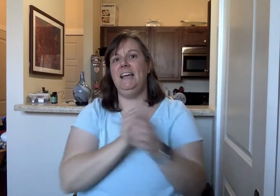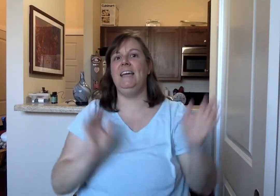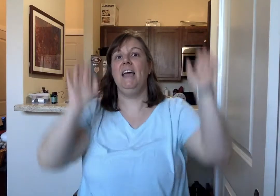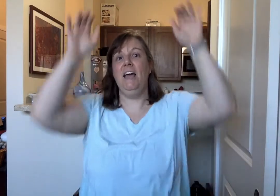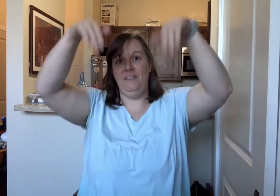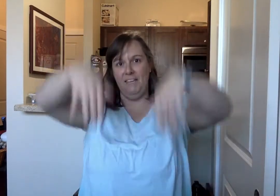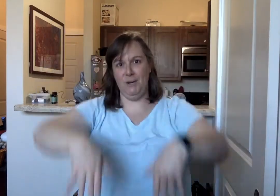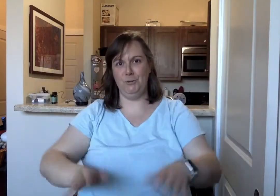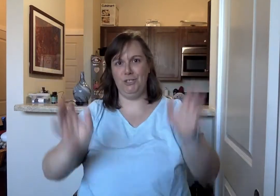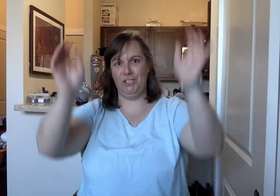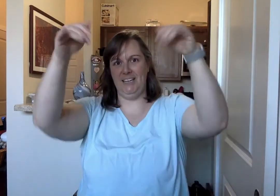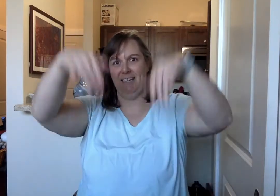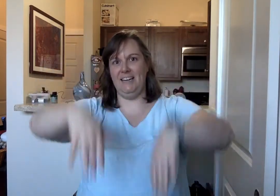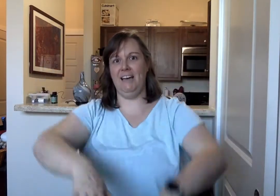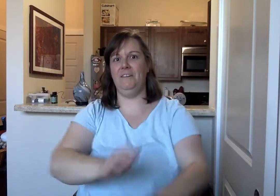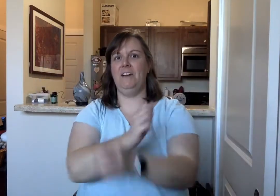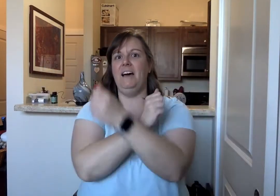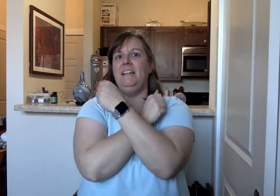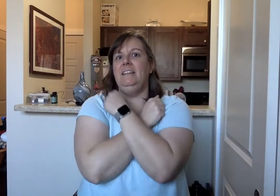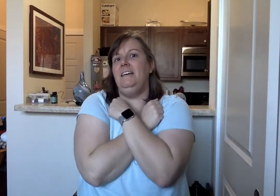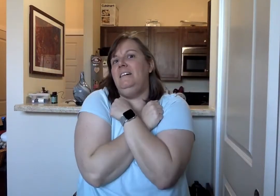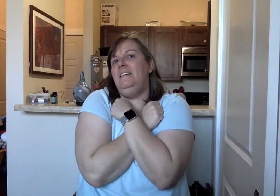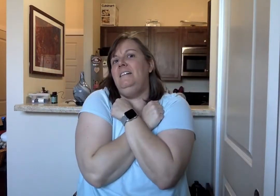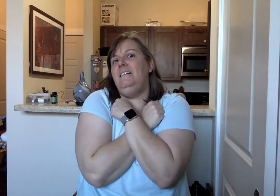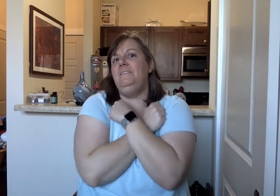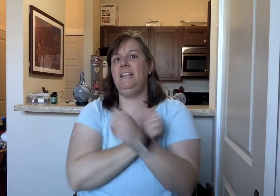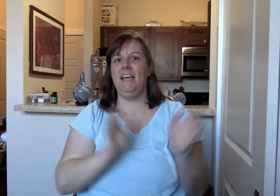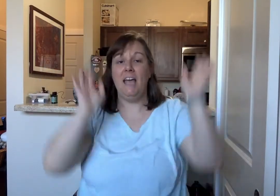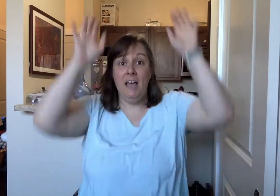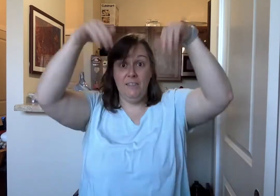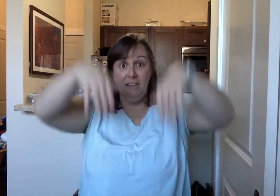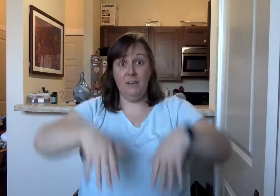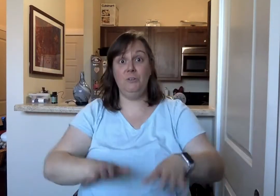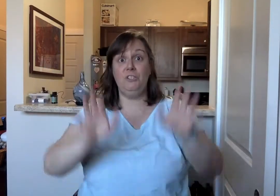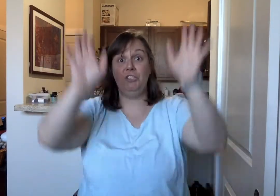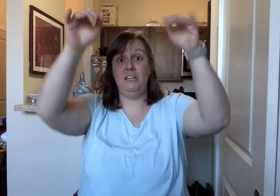a fountain. I've got love like the ocean.